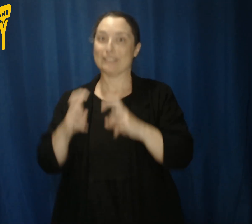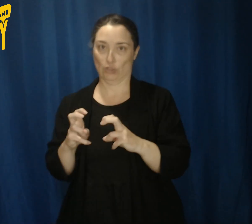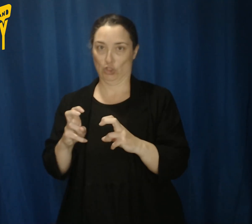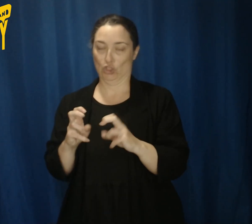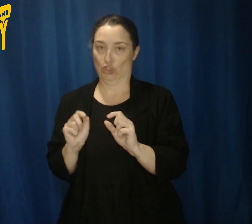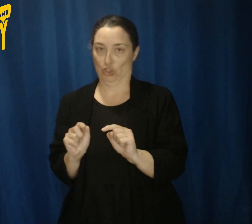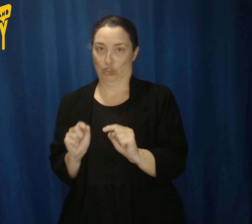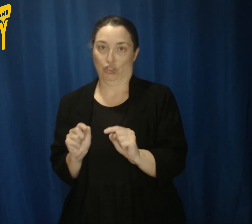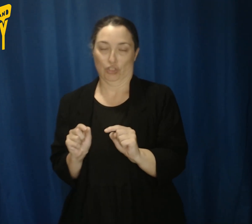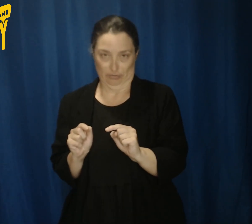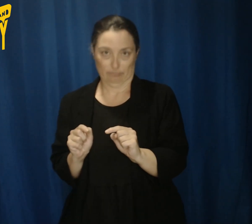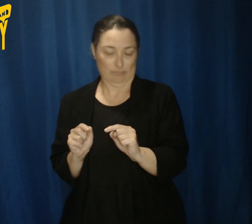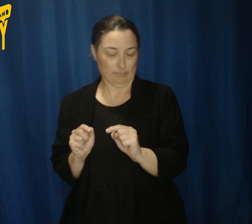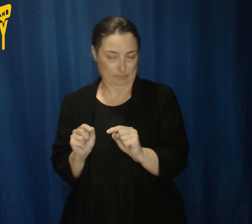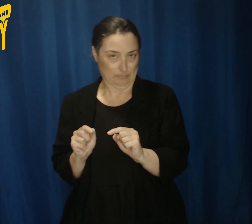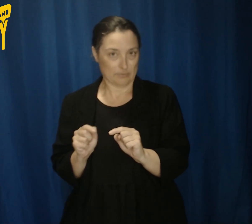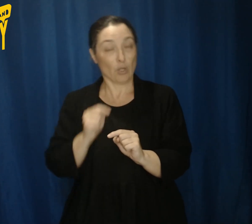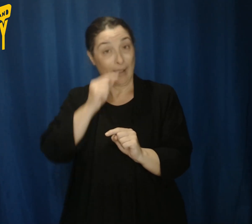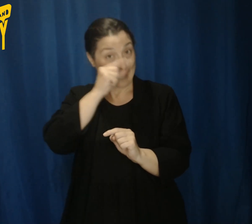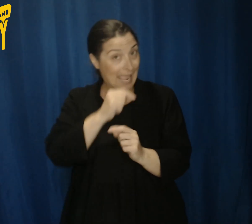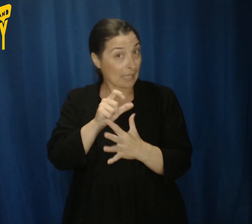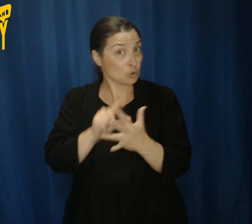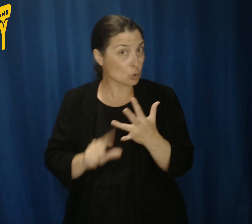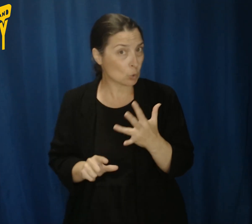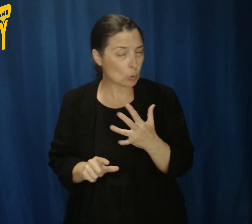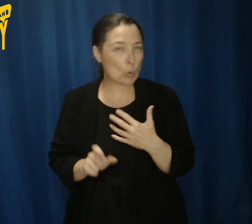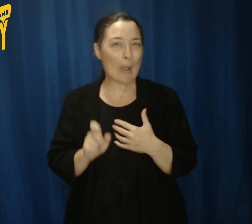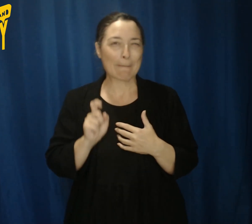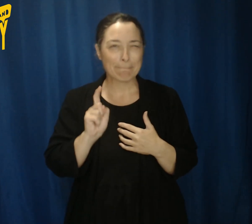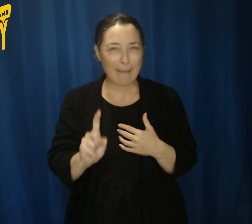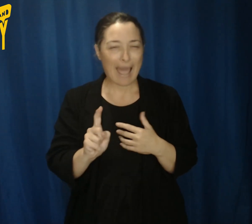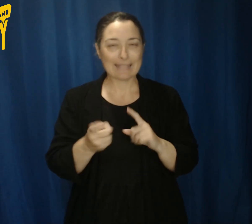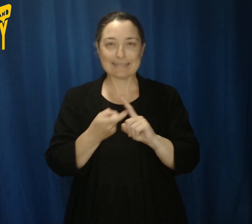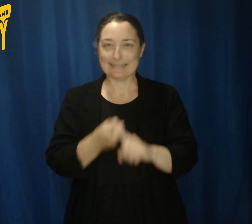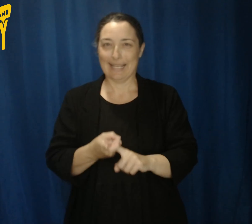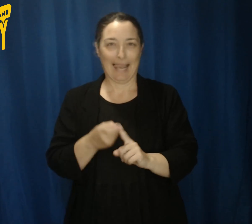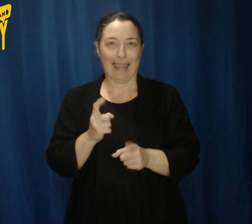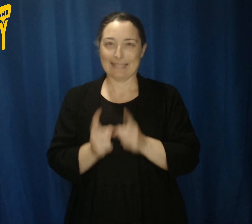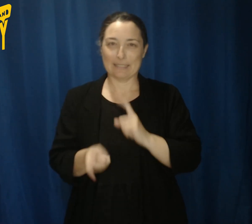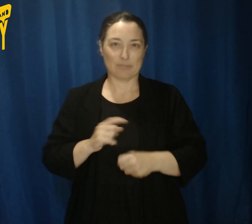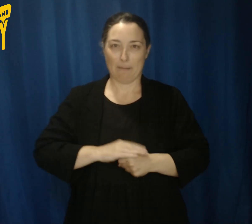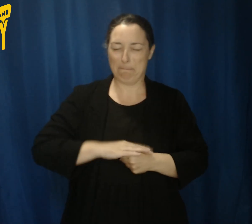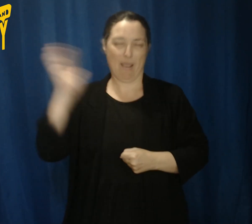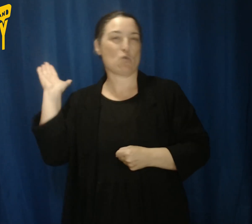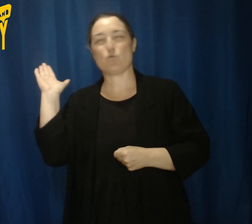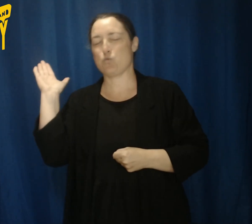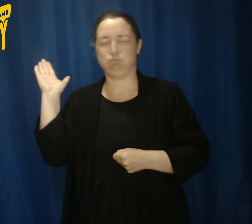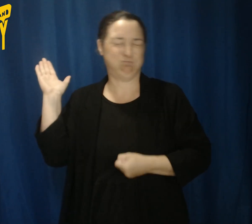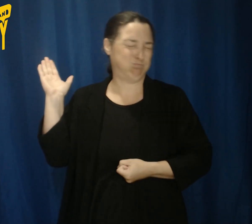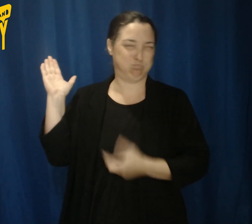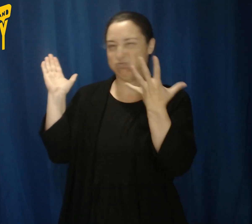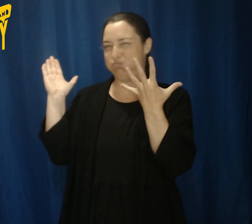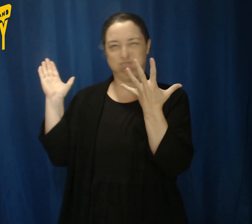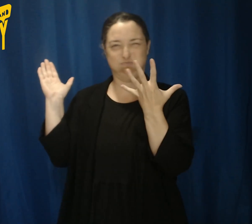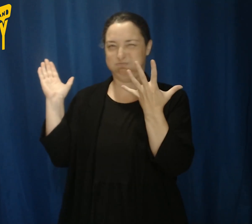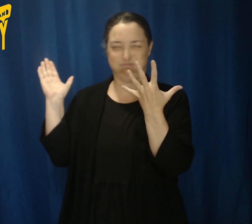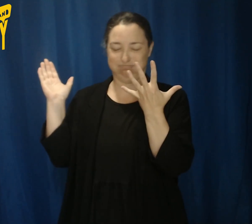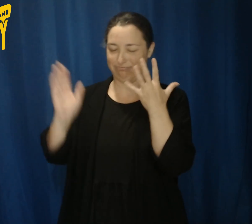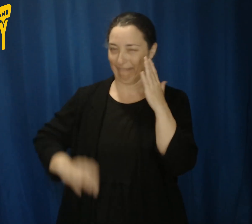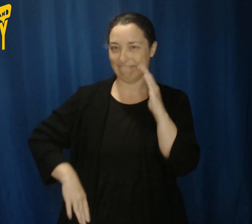close. But then you'll get these moments where that wall just shatters, literally explodes.